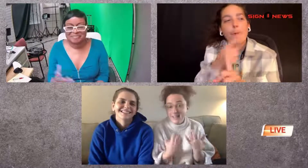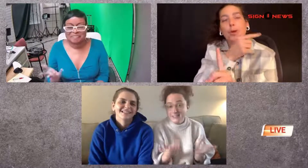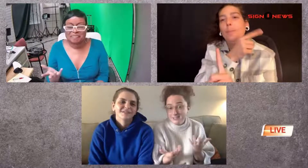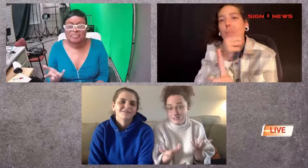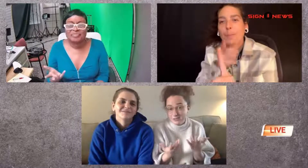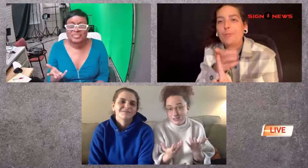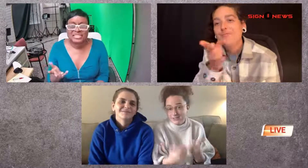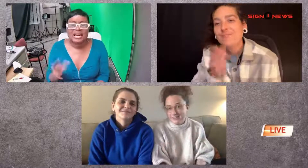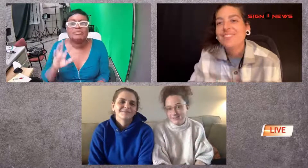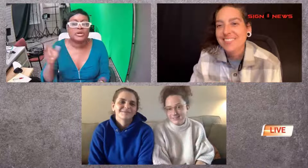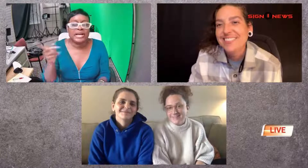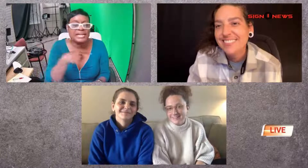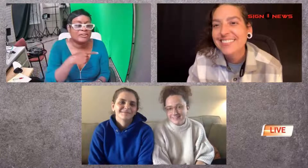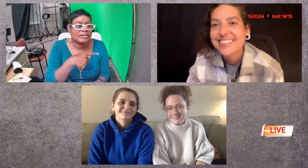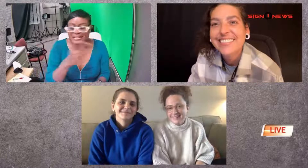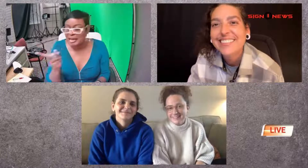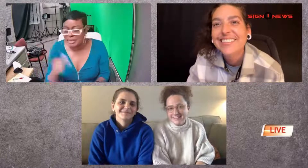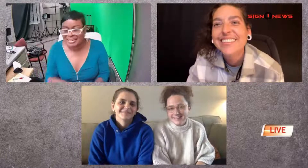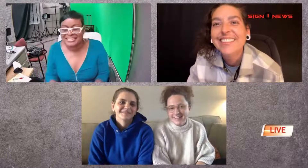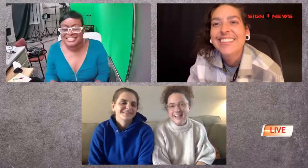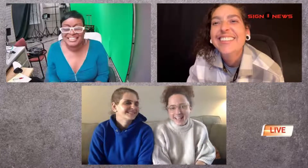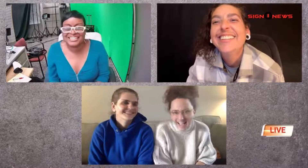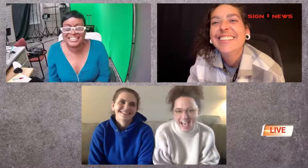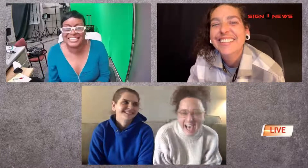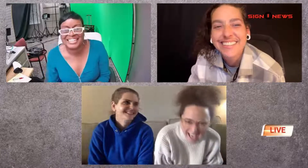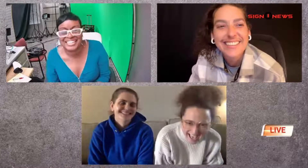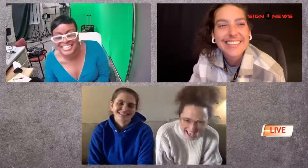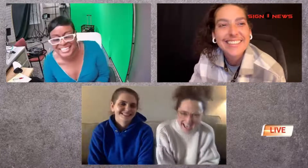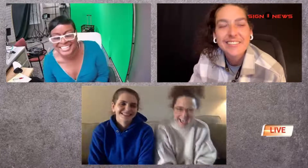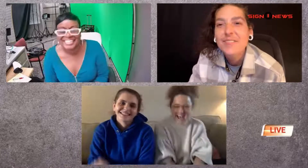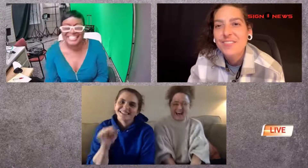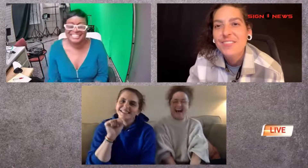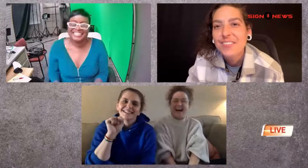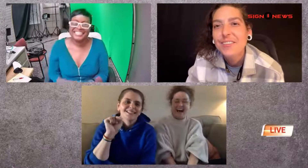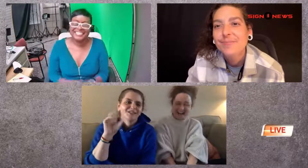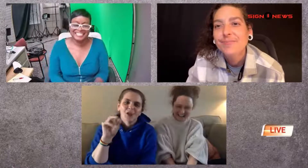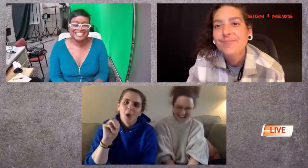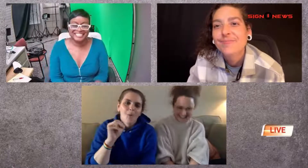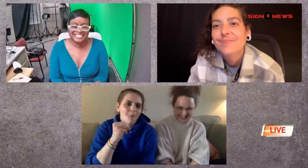But yeah, this is... So, oh, sorry. I digress. I'm back.